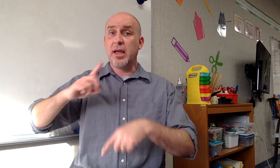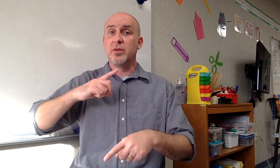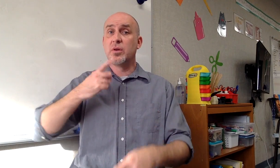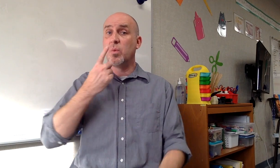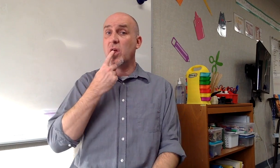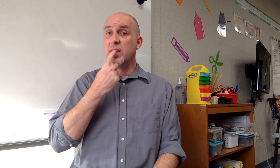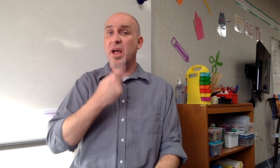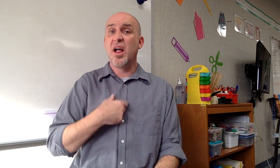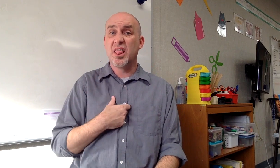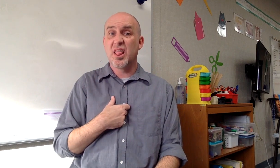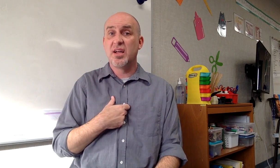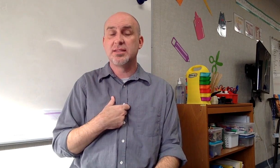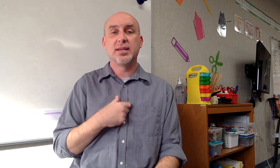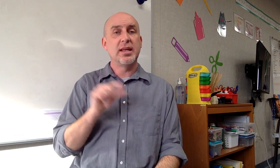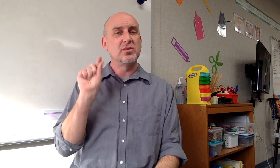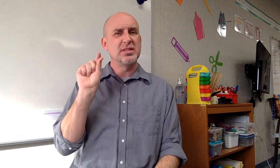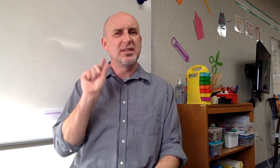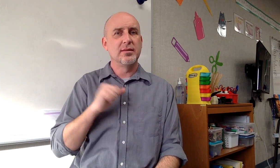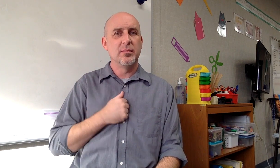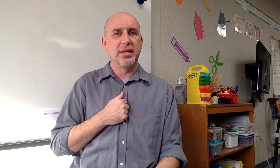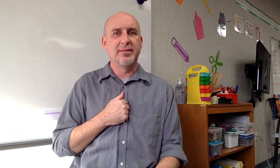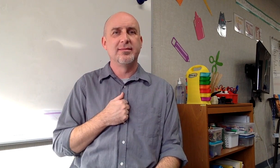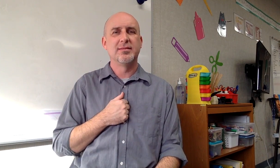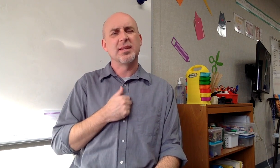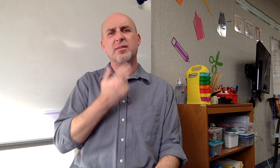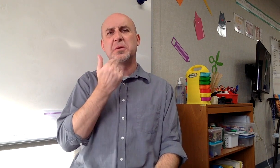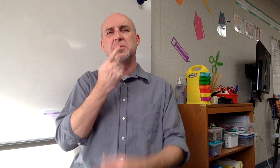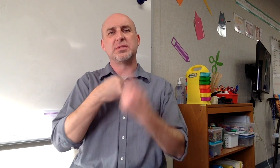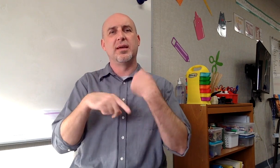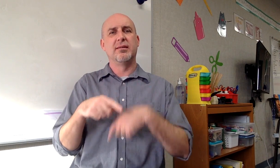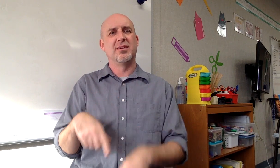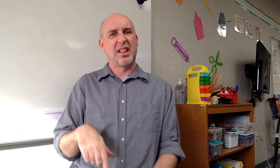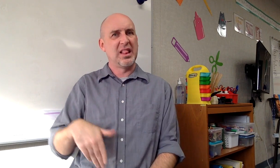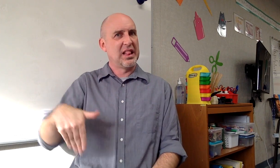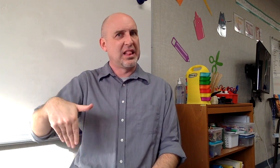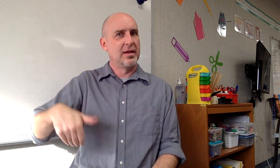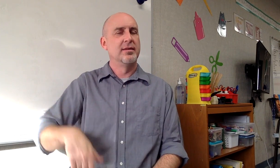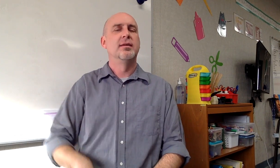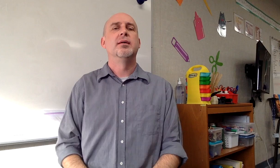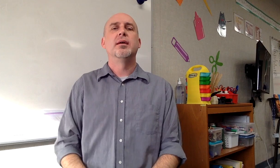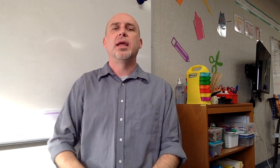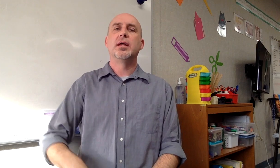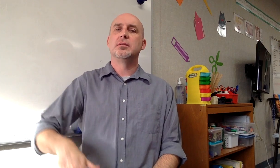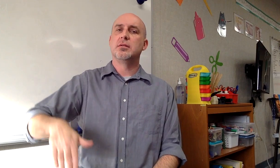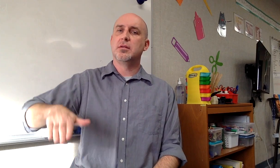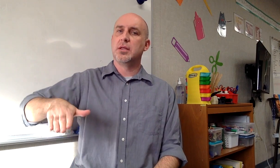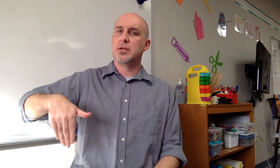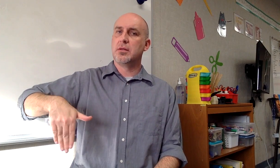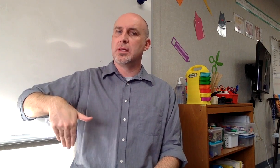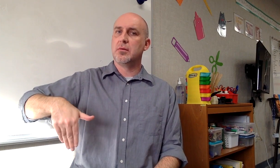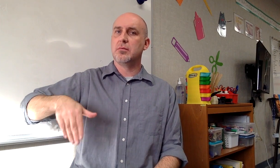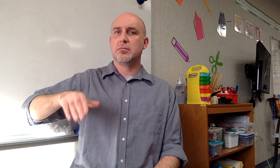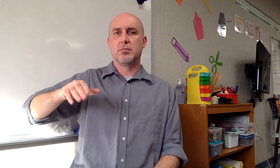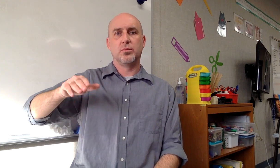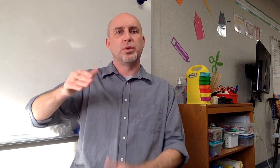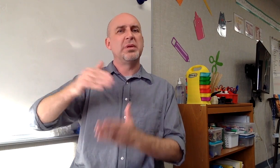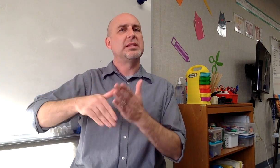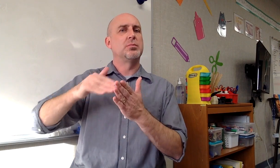you're going to want your tongue sticking out just a little bit. It's kind of a cute sign here. And it repeats more